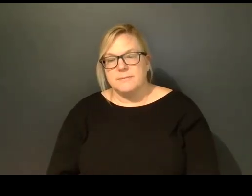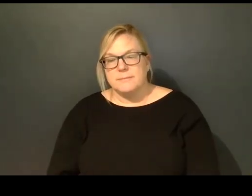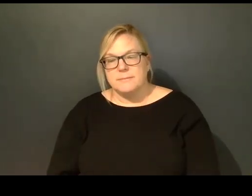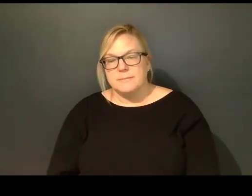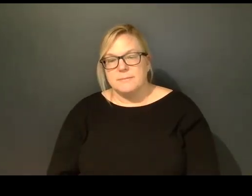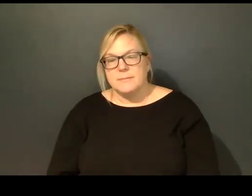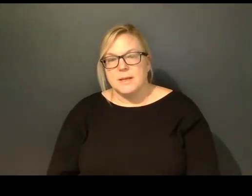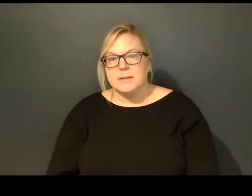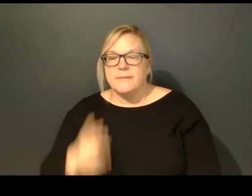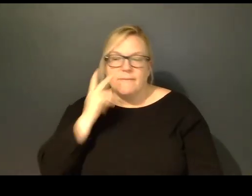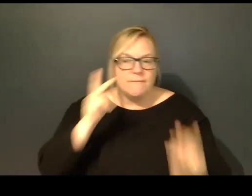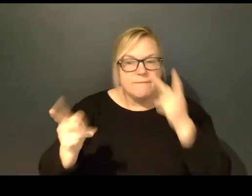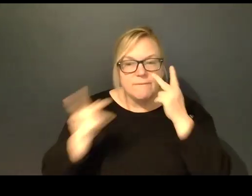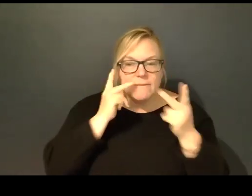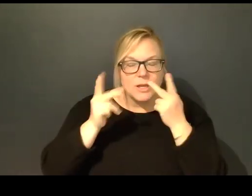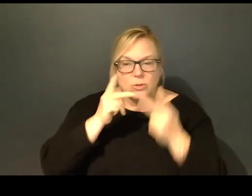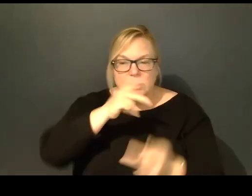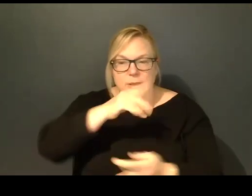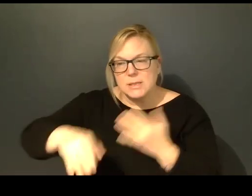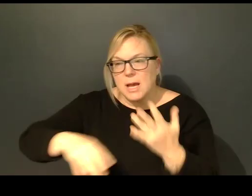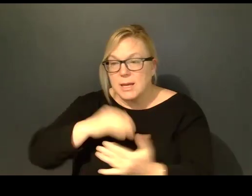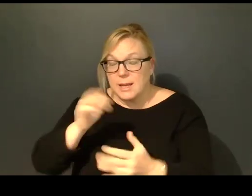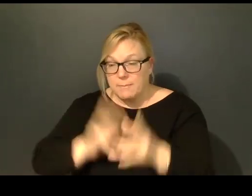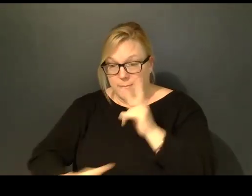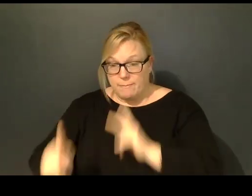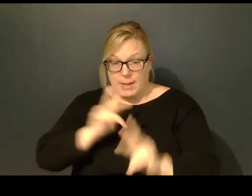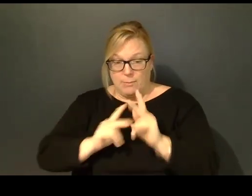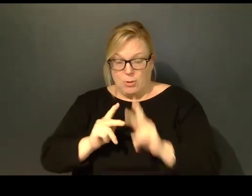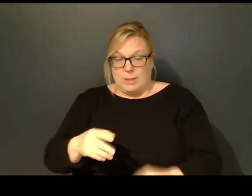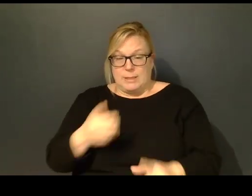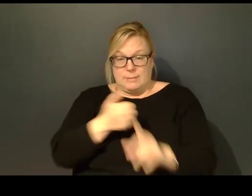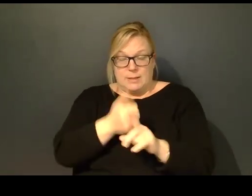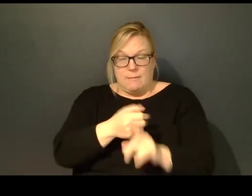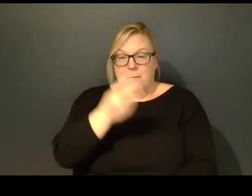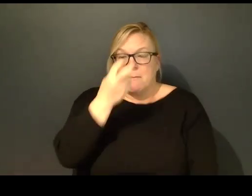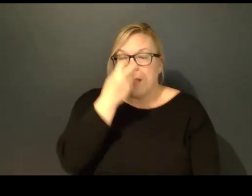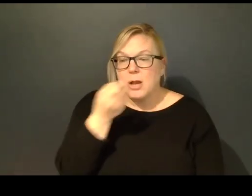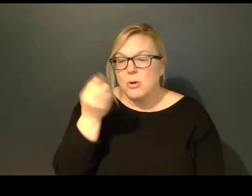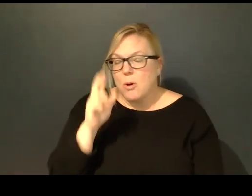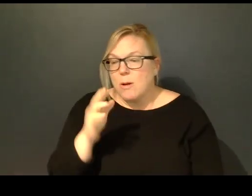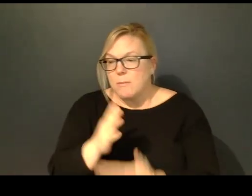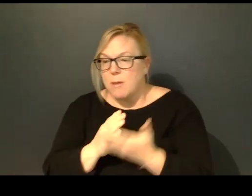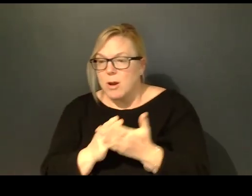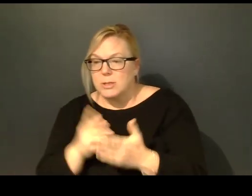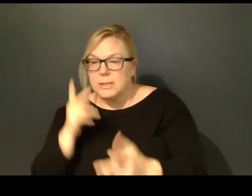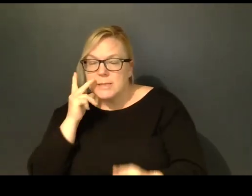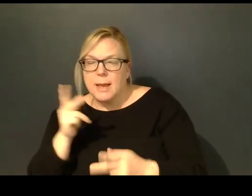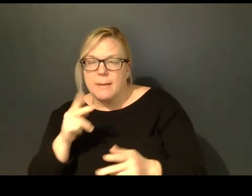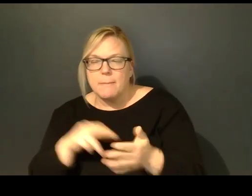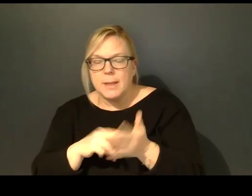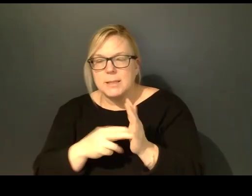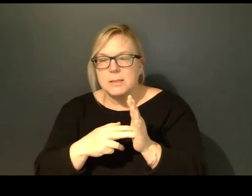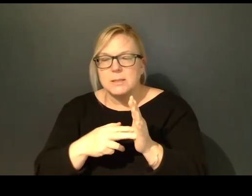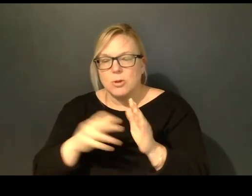visual society, those of us who are blind and partially sighted quite often are being put to the back. Our